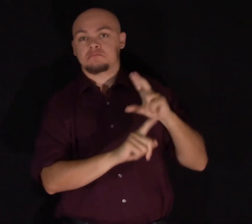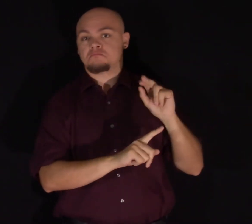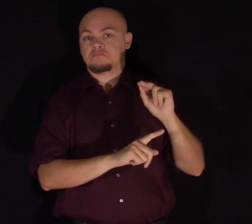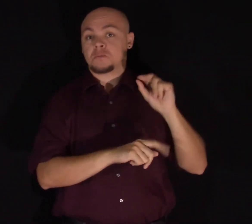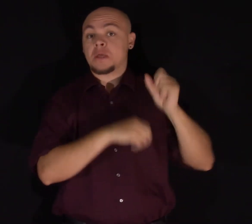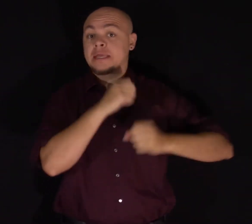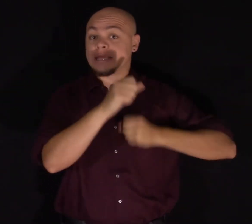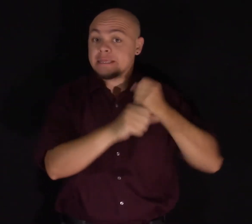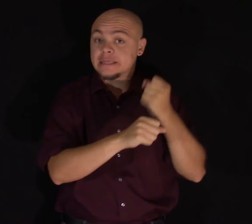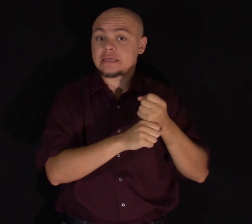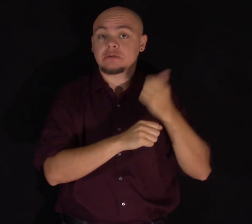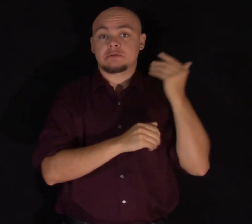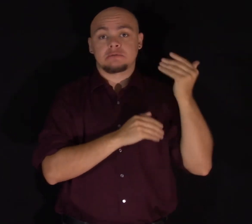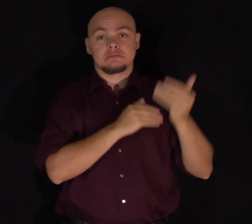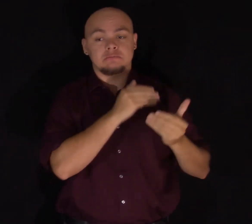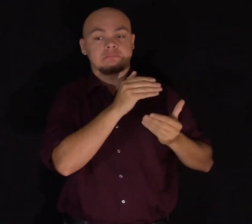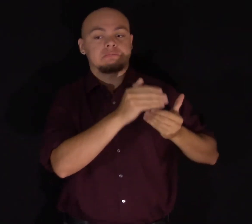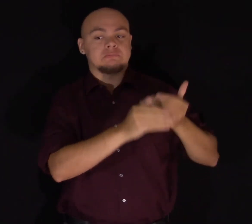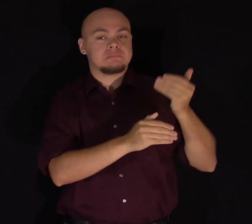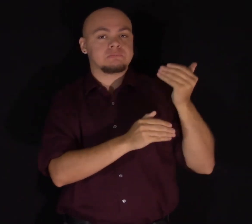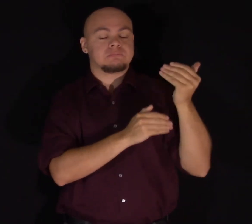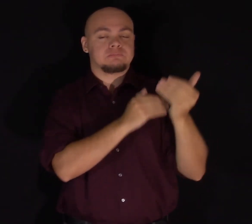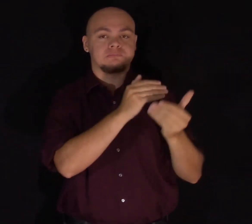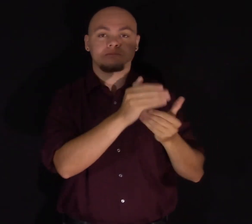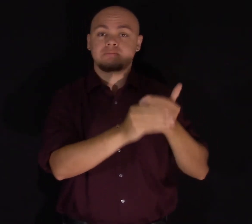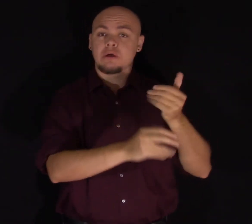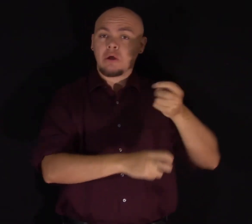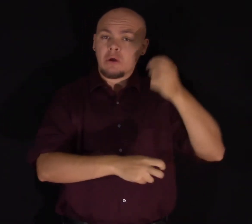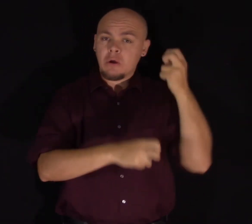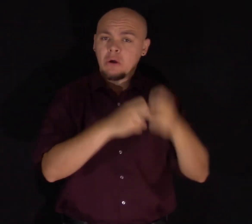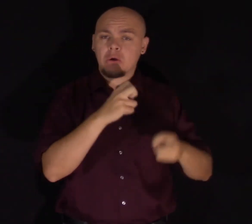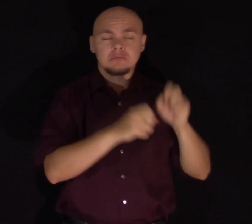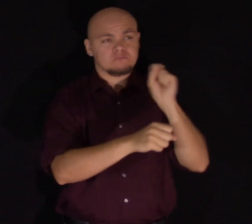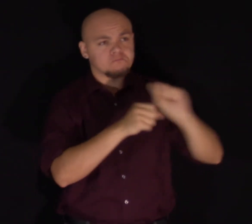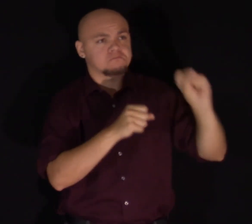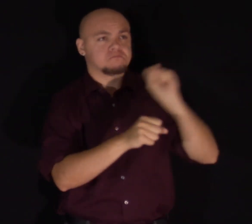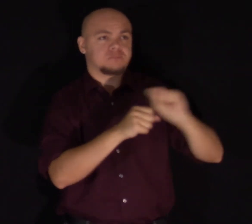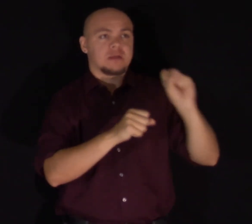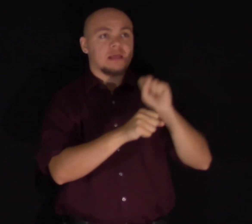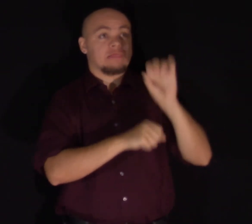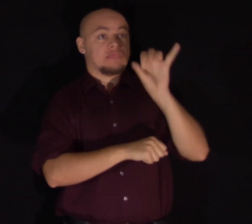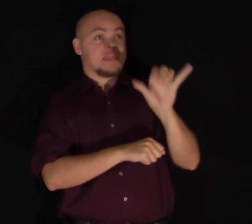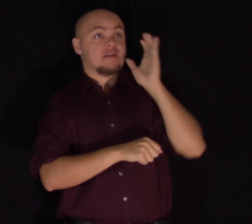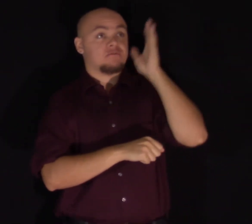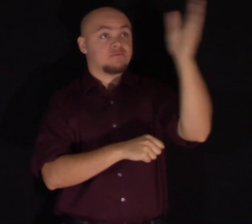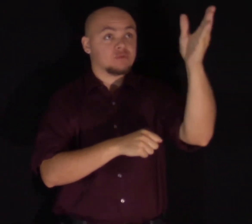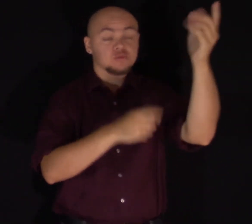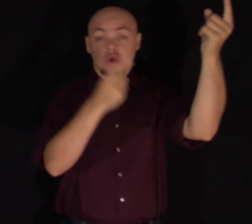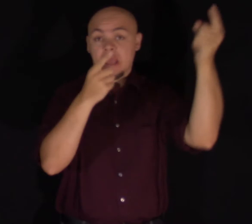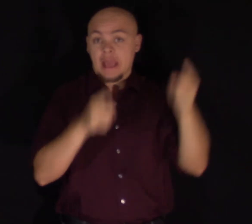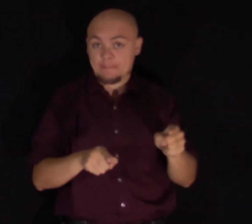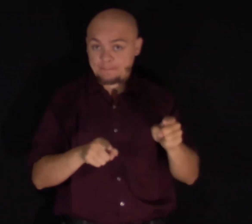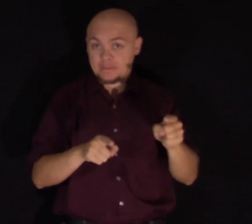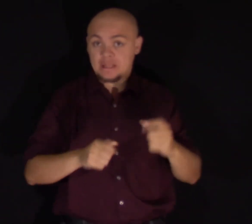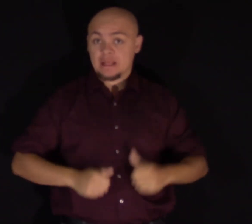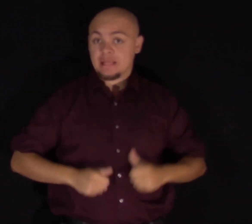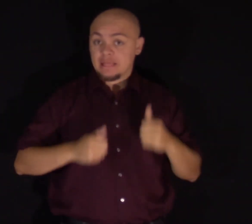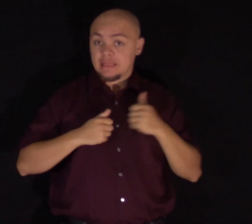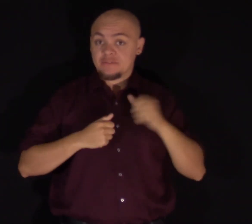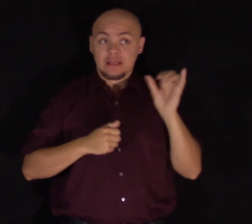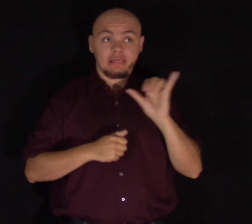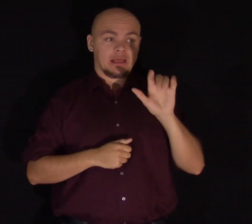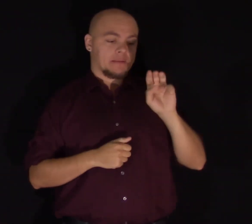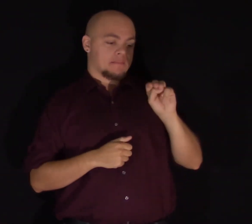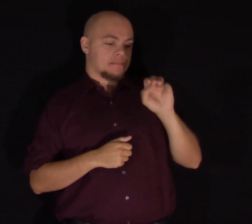years, and working really hard to make that future a reality. Grit is living life like it's a